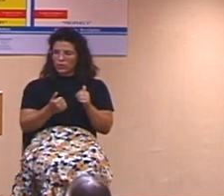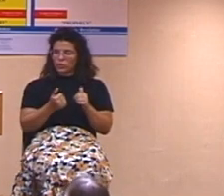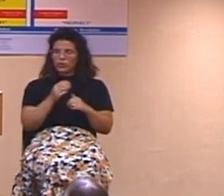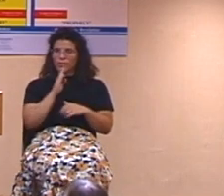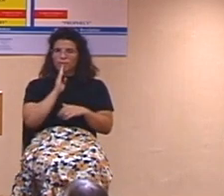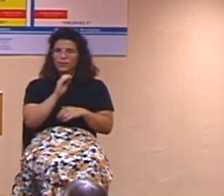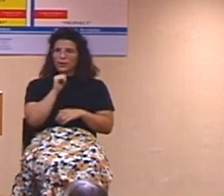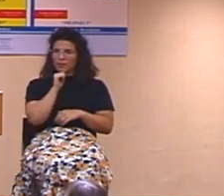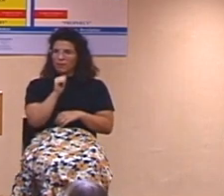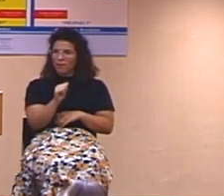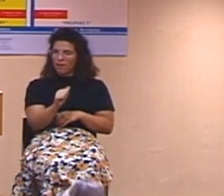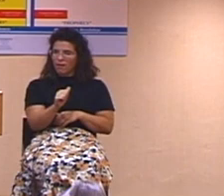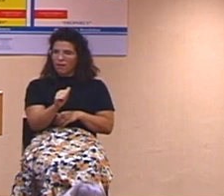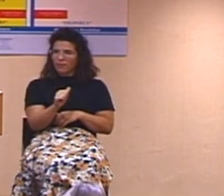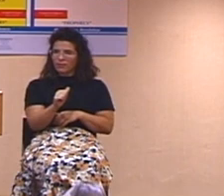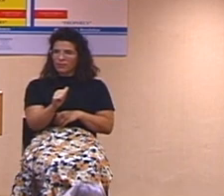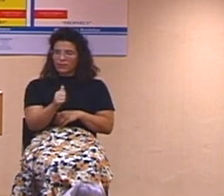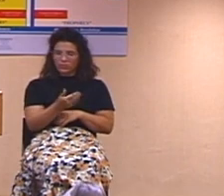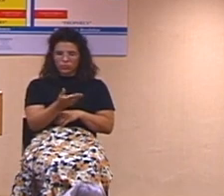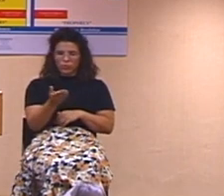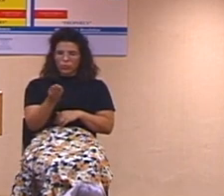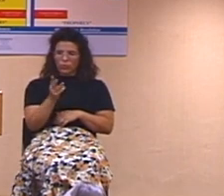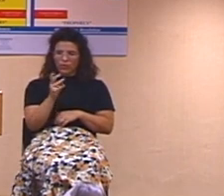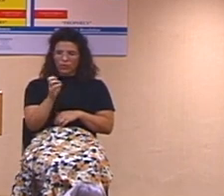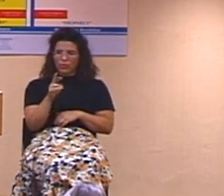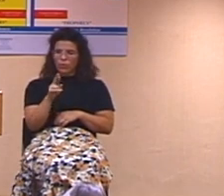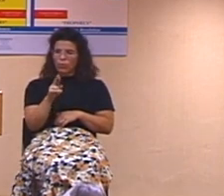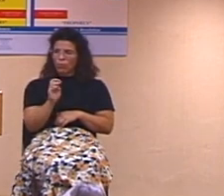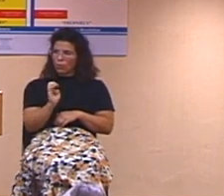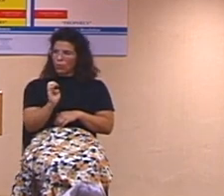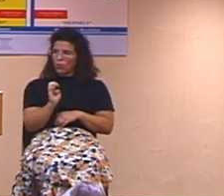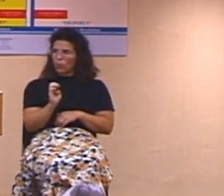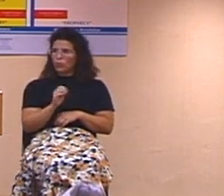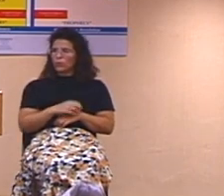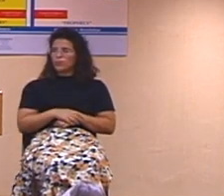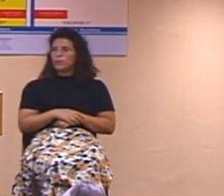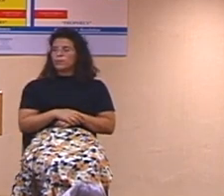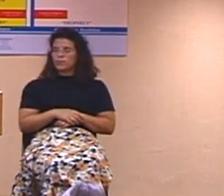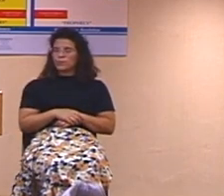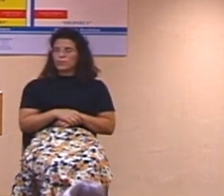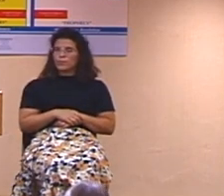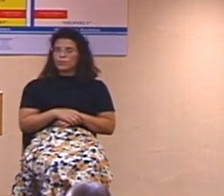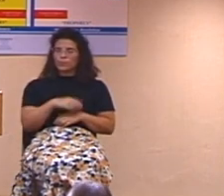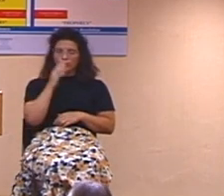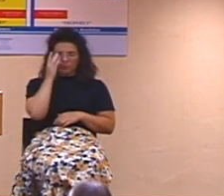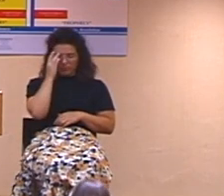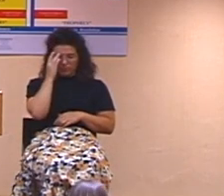be not as though they were.